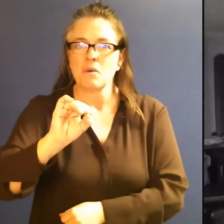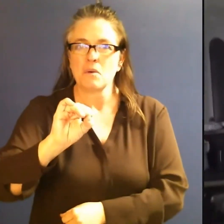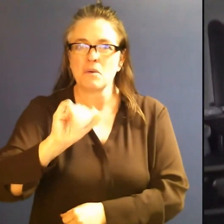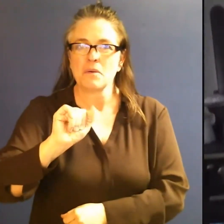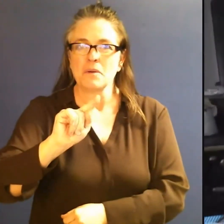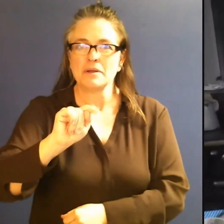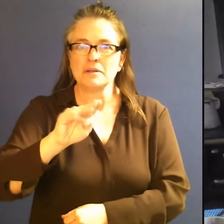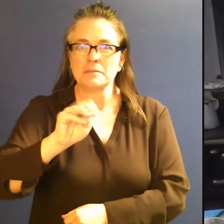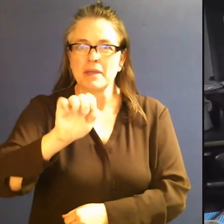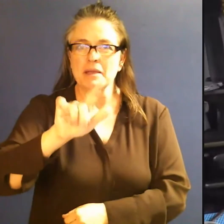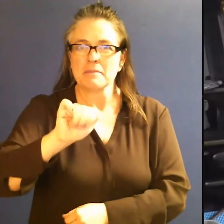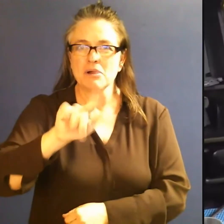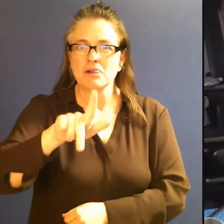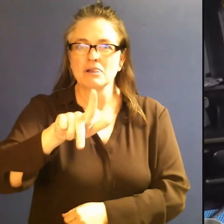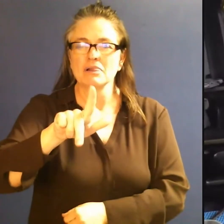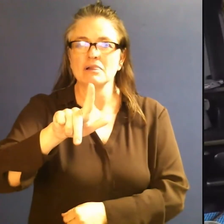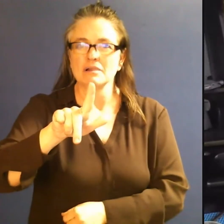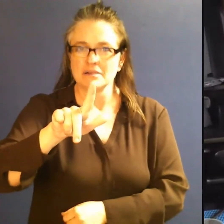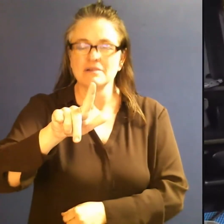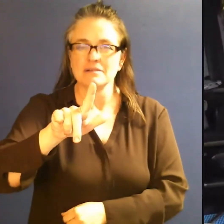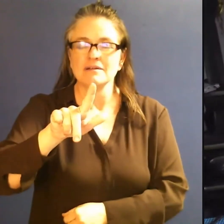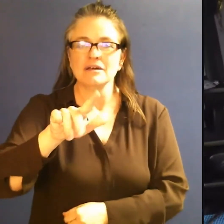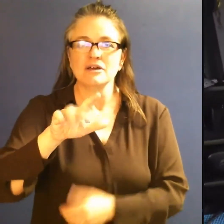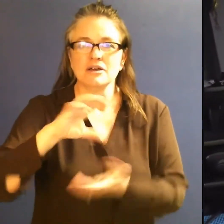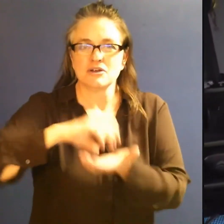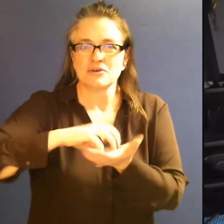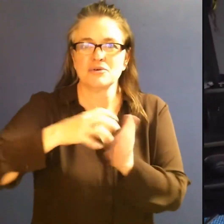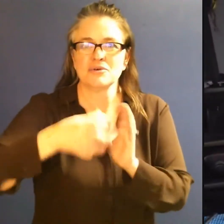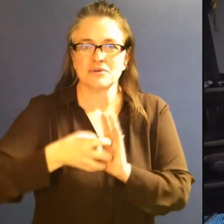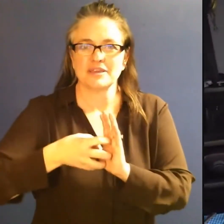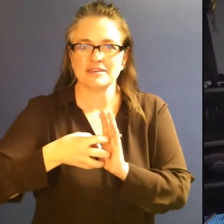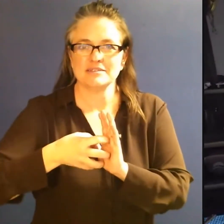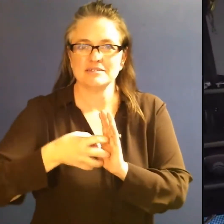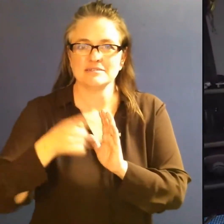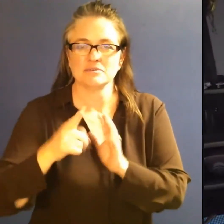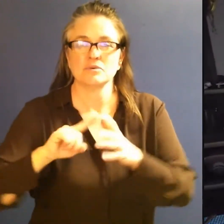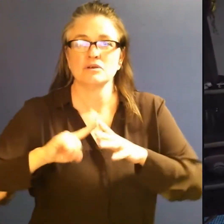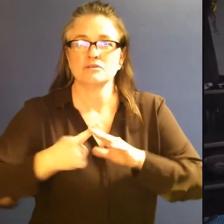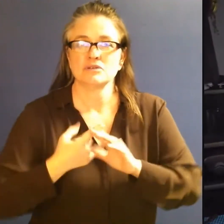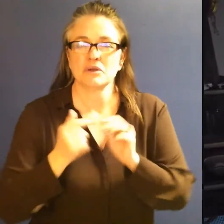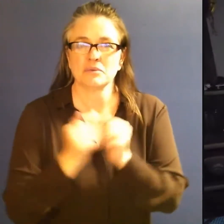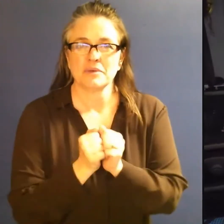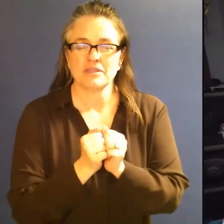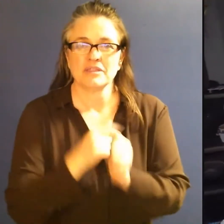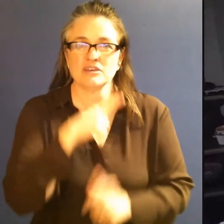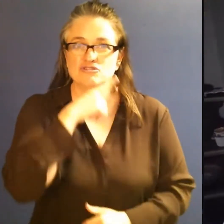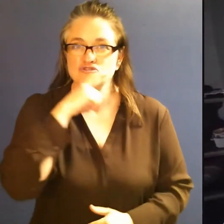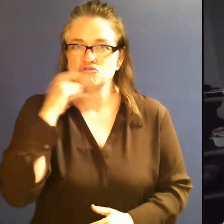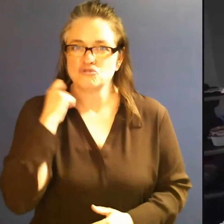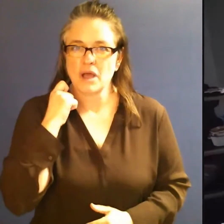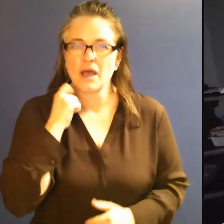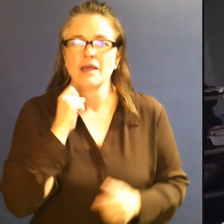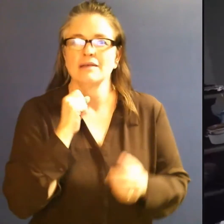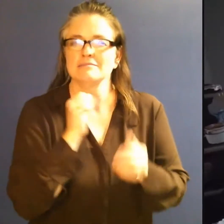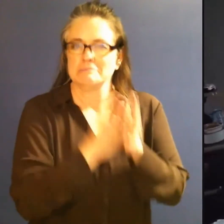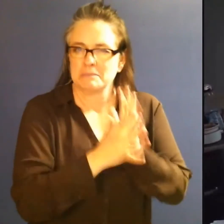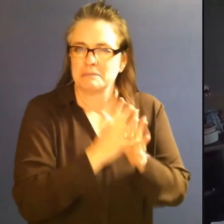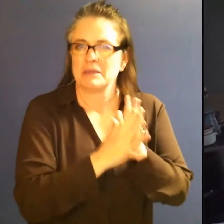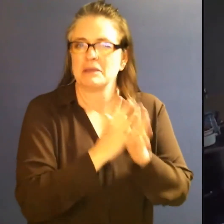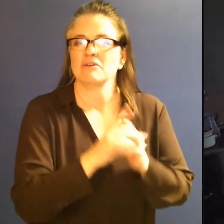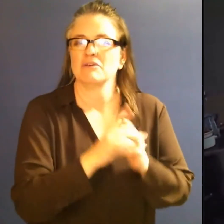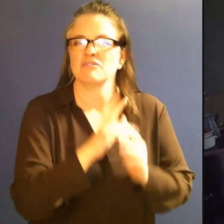my ingredients here at the table. We're going to start with the dry ingredients first. So you dump in